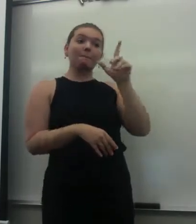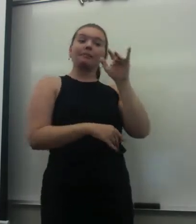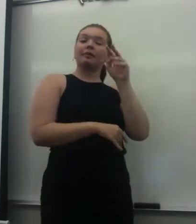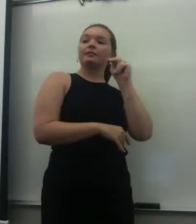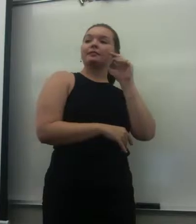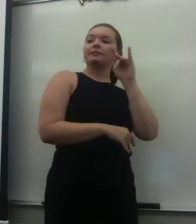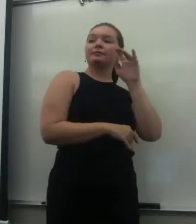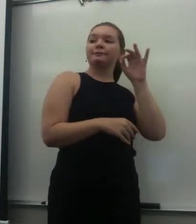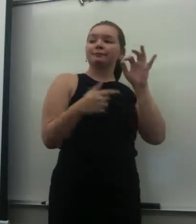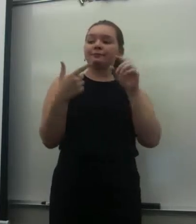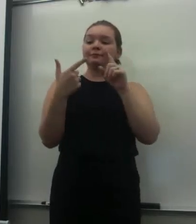defendant,